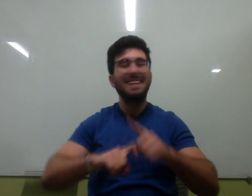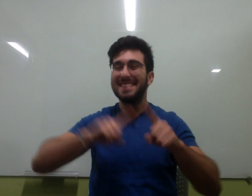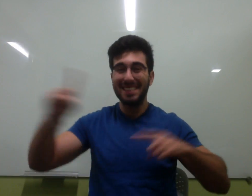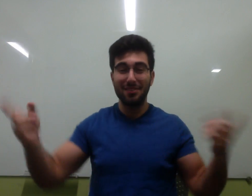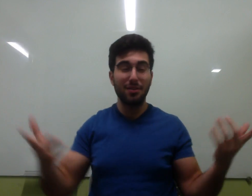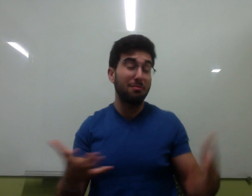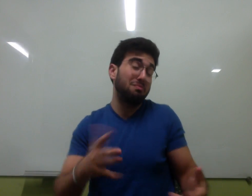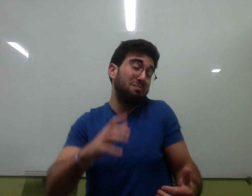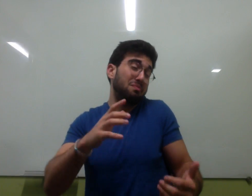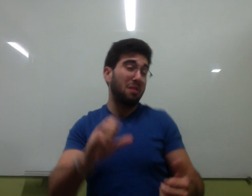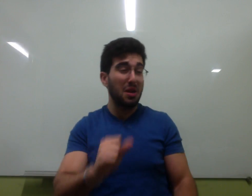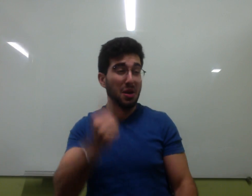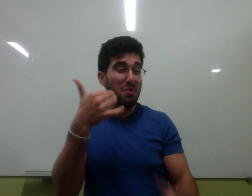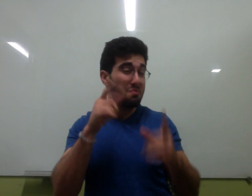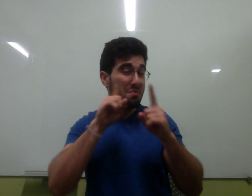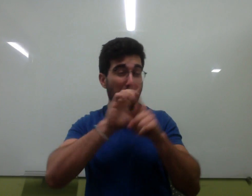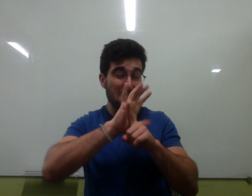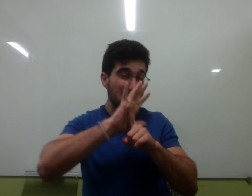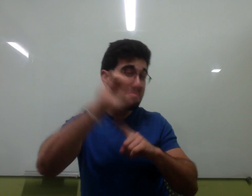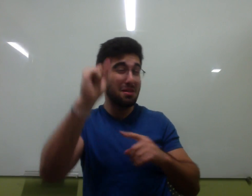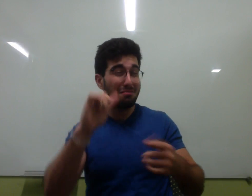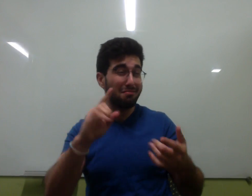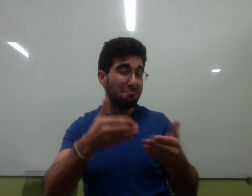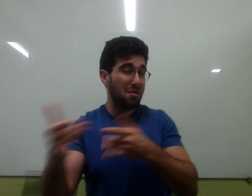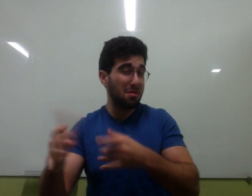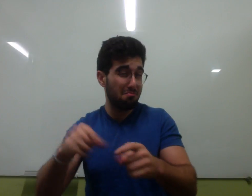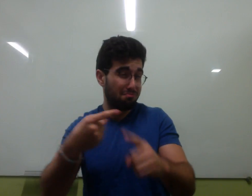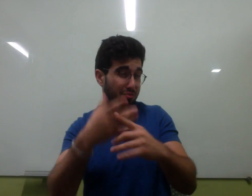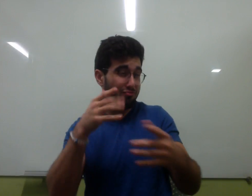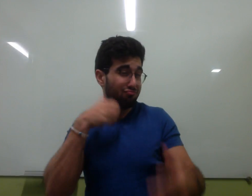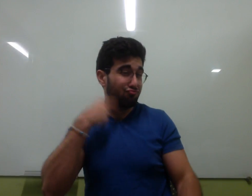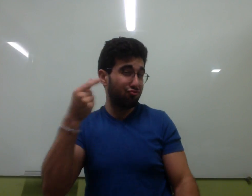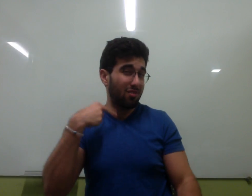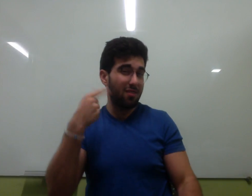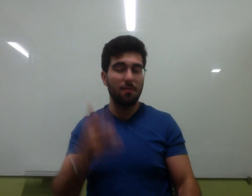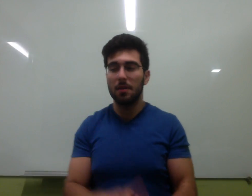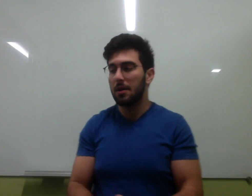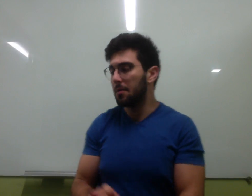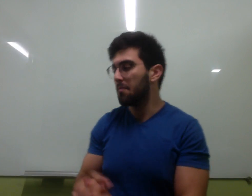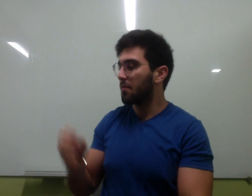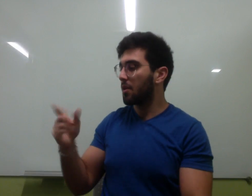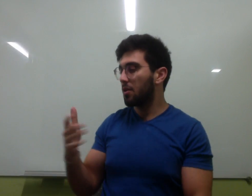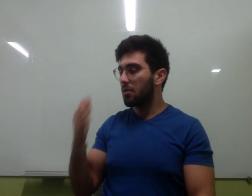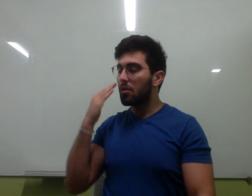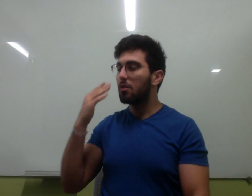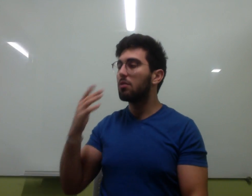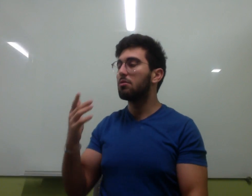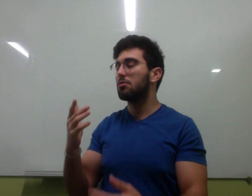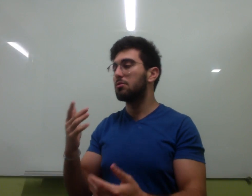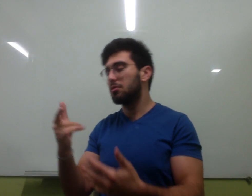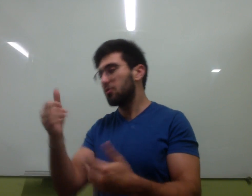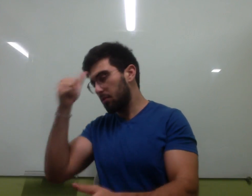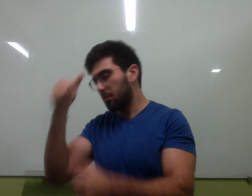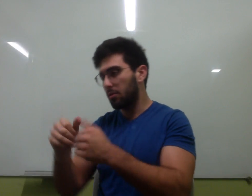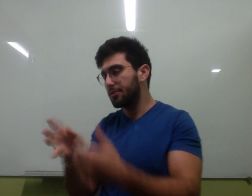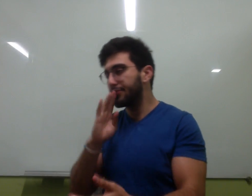giraffes. All right, so one of our favorite things are groups of animals, names of groups of animals, like, a murder of crows and where they get